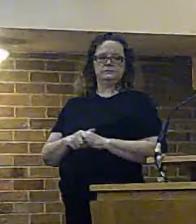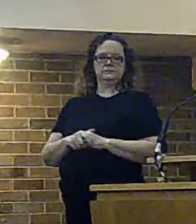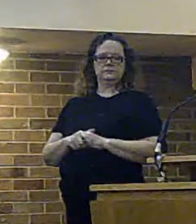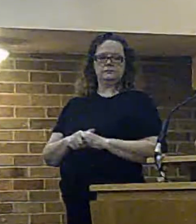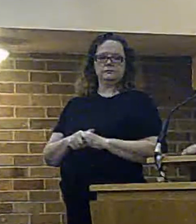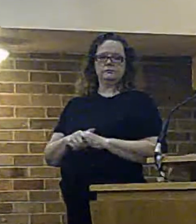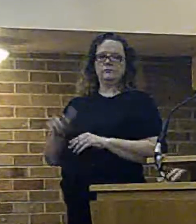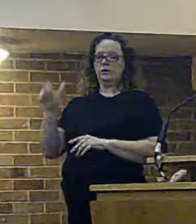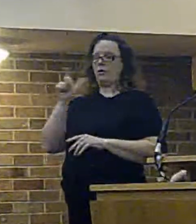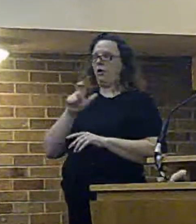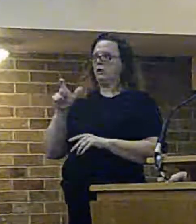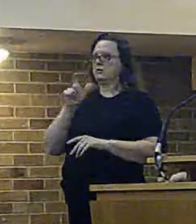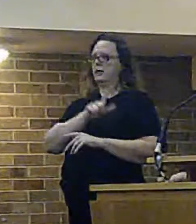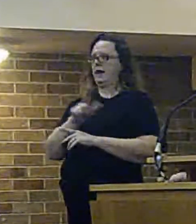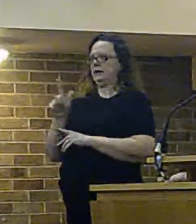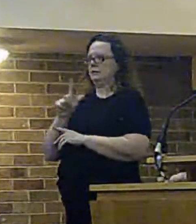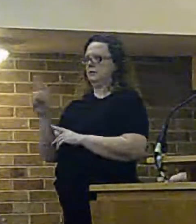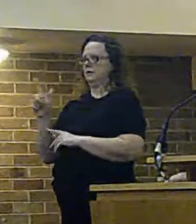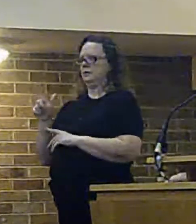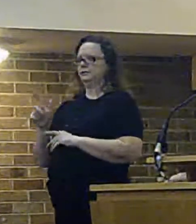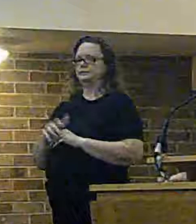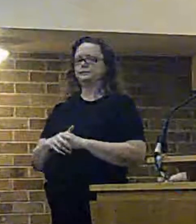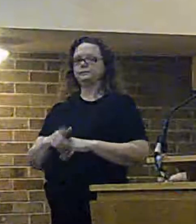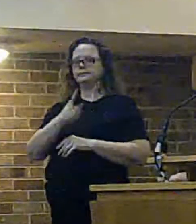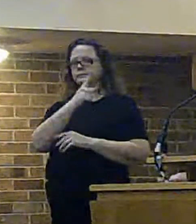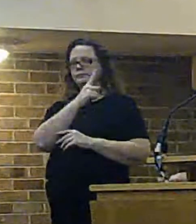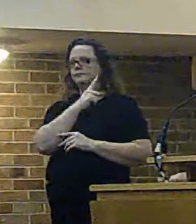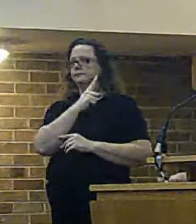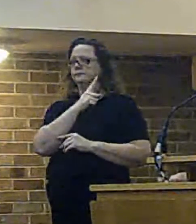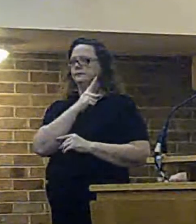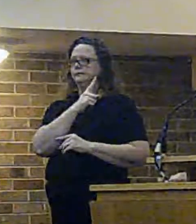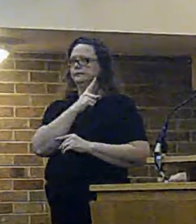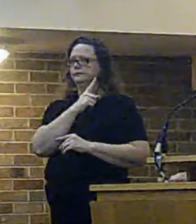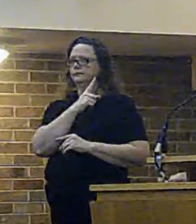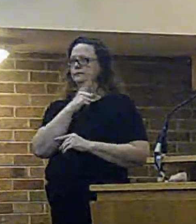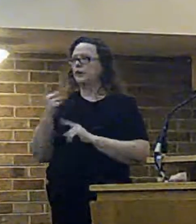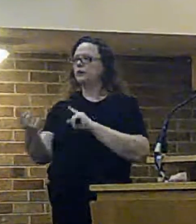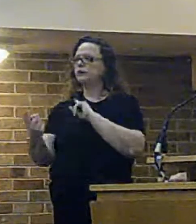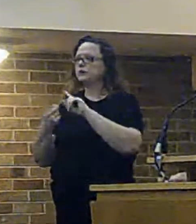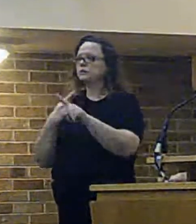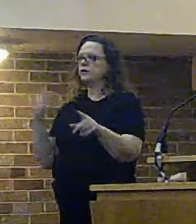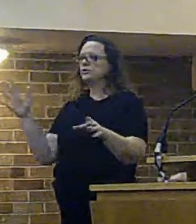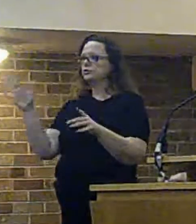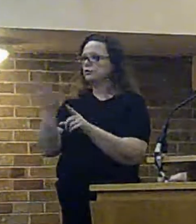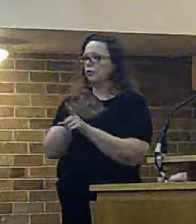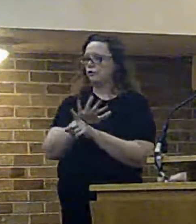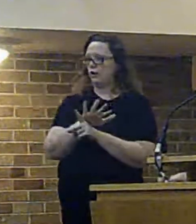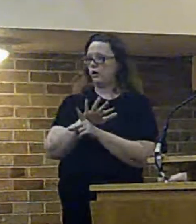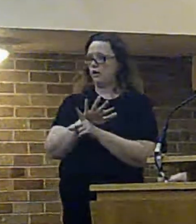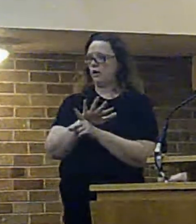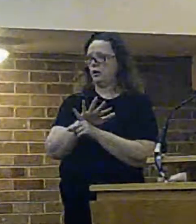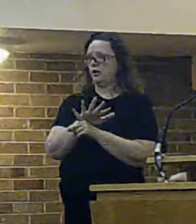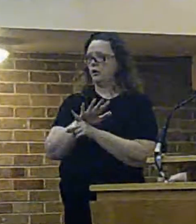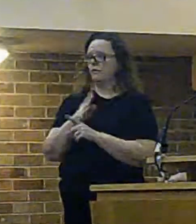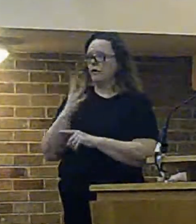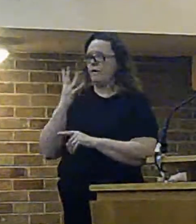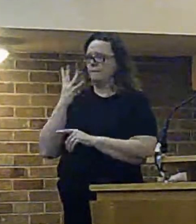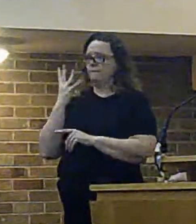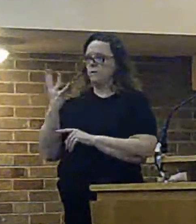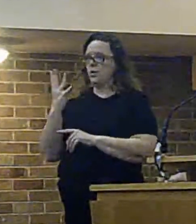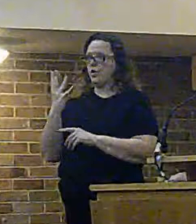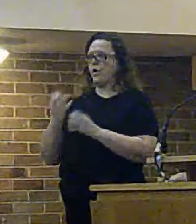that are further on in the presentation. What that's showing is the response coverage from just having four